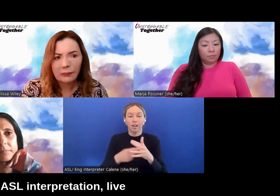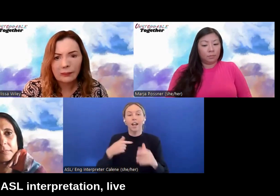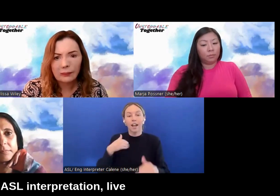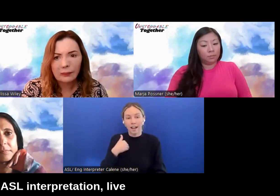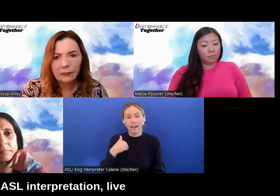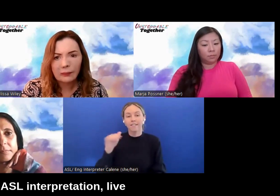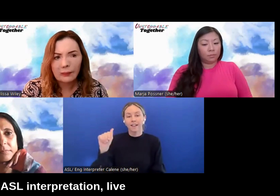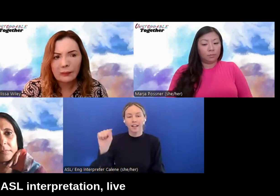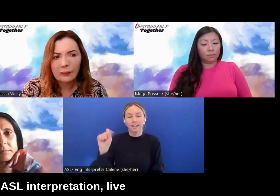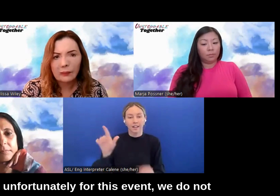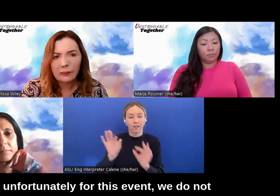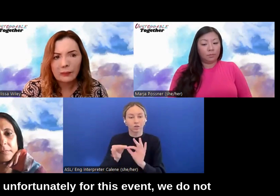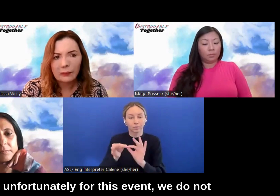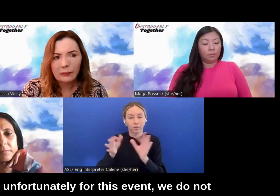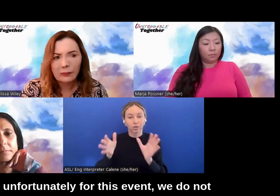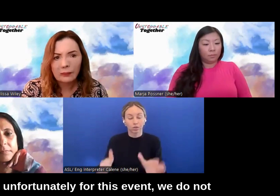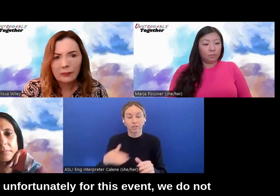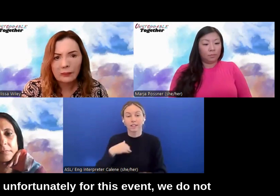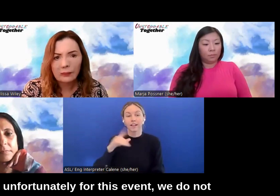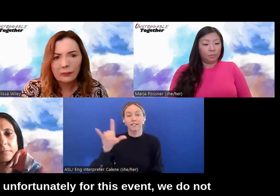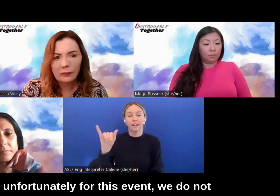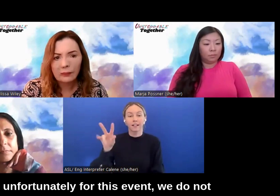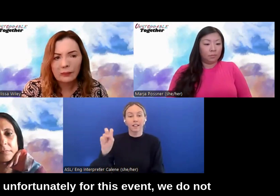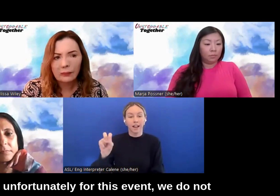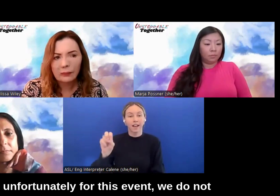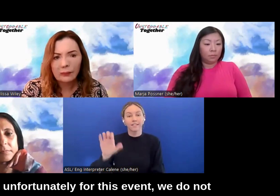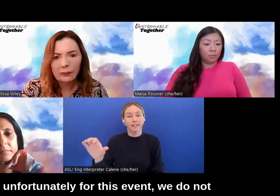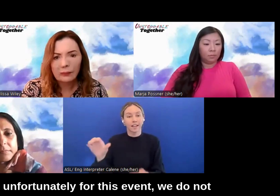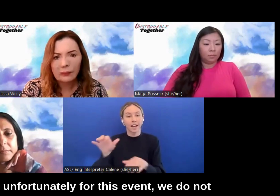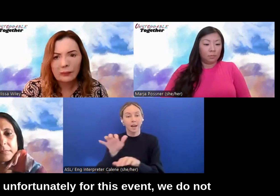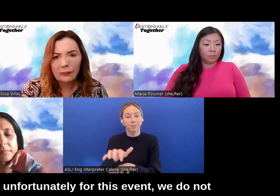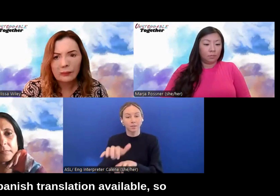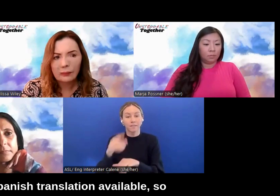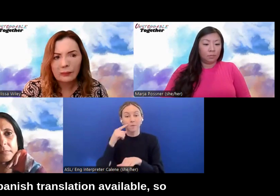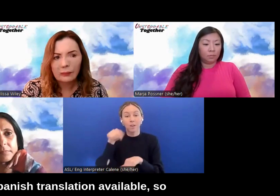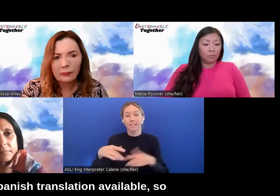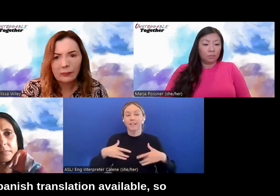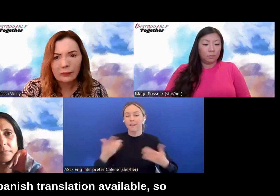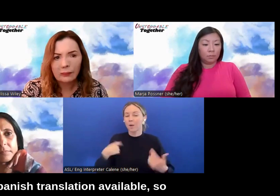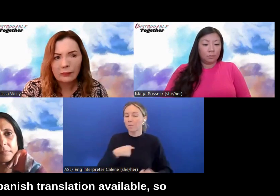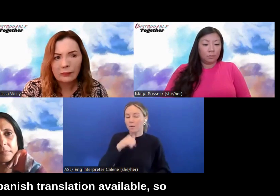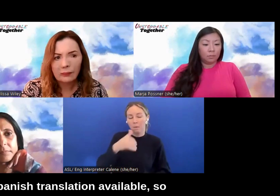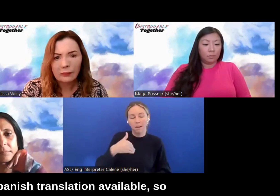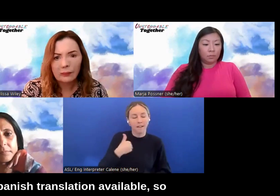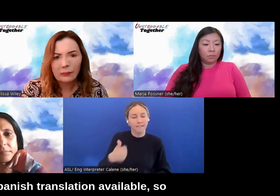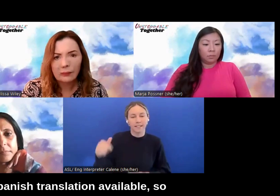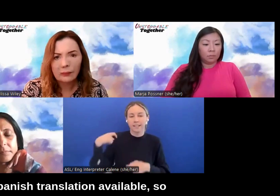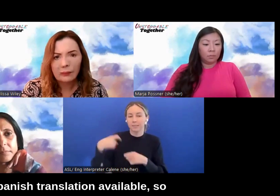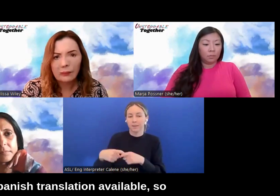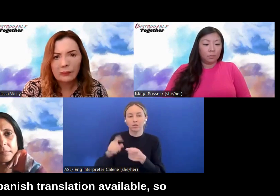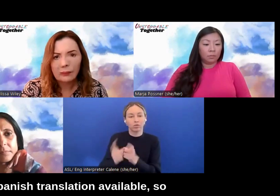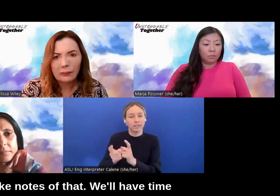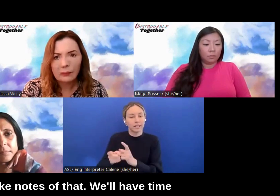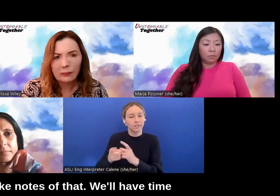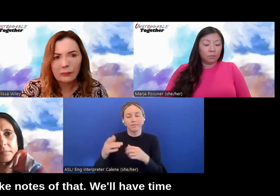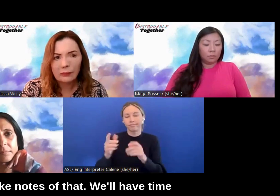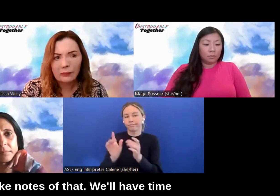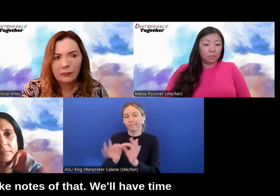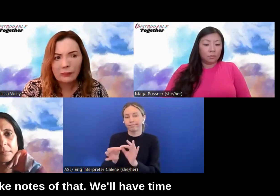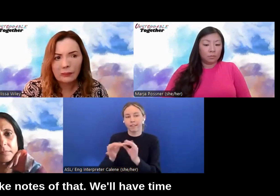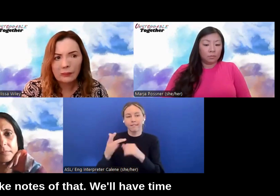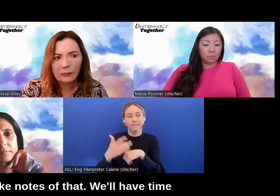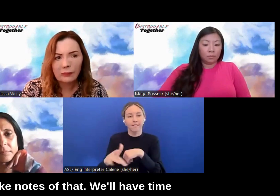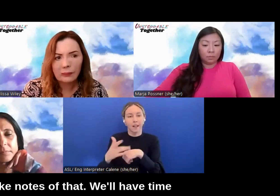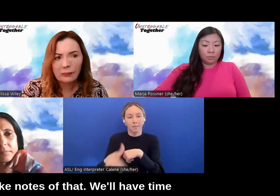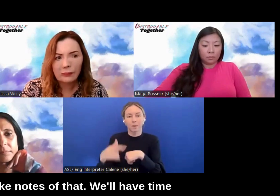ASL interpretation, live captioning, and unfortunately for this event, we do not have Spanish translation available. So we'll